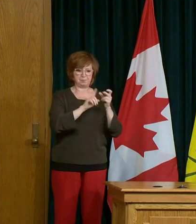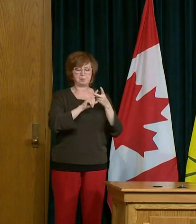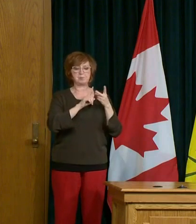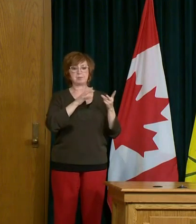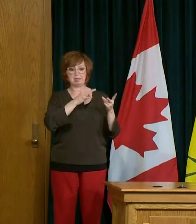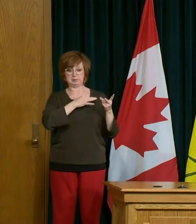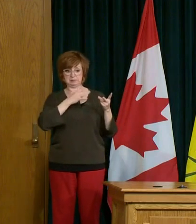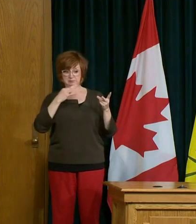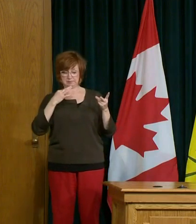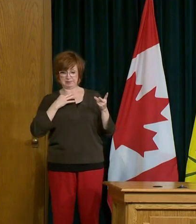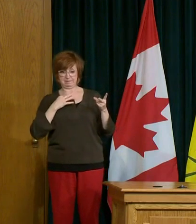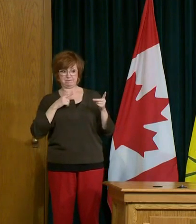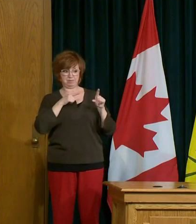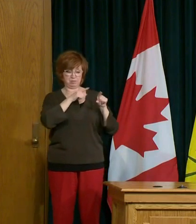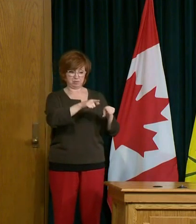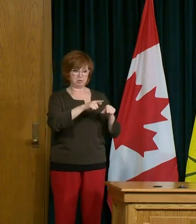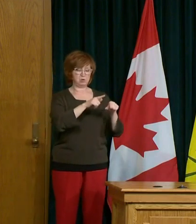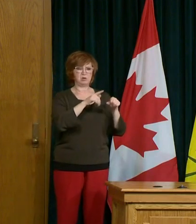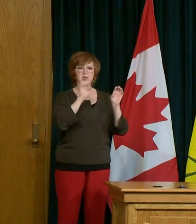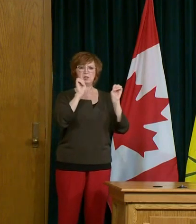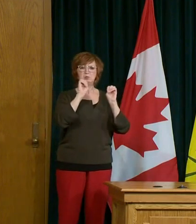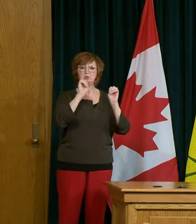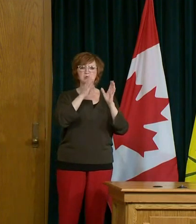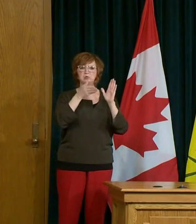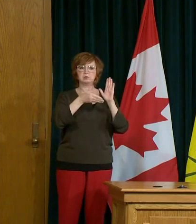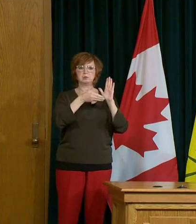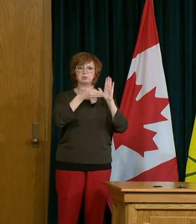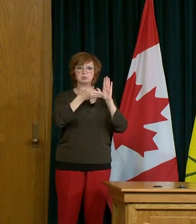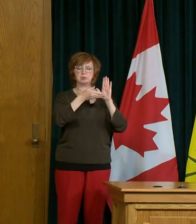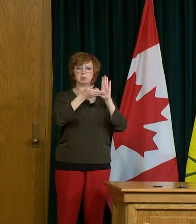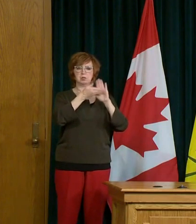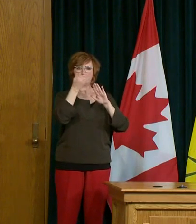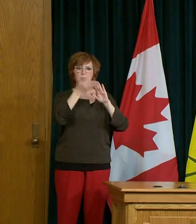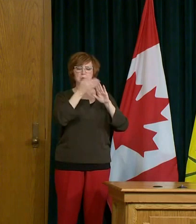in their emergency operations center, which is part of that